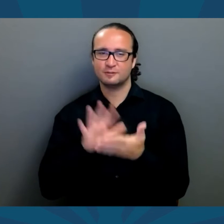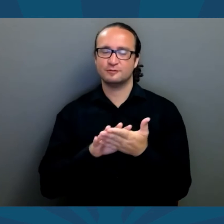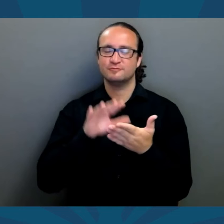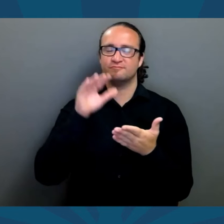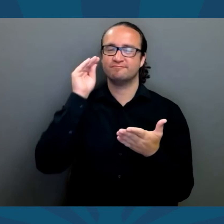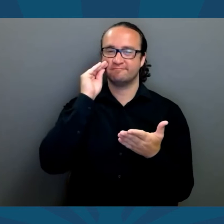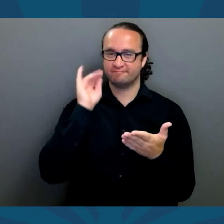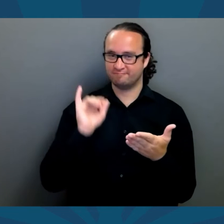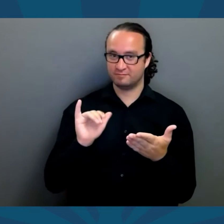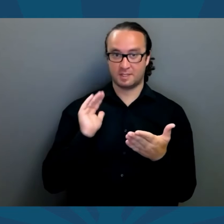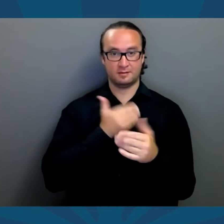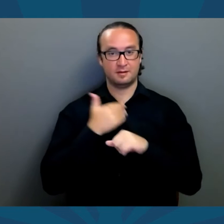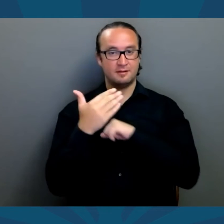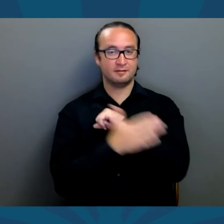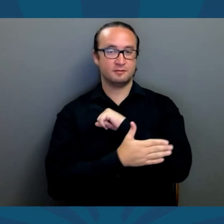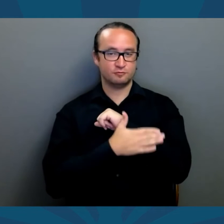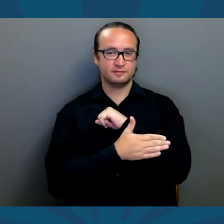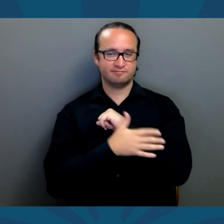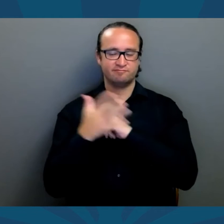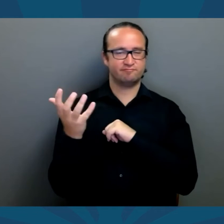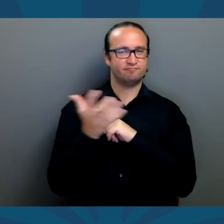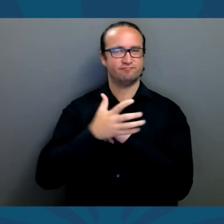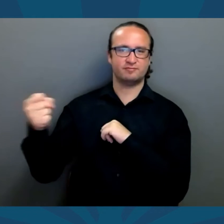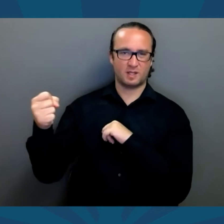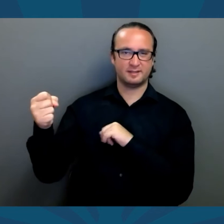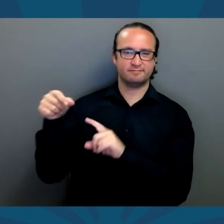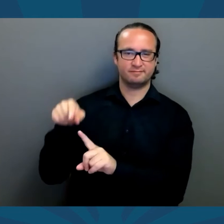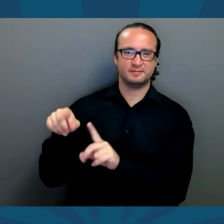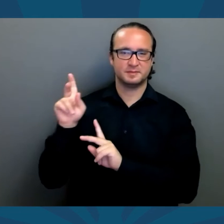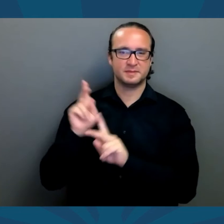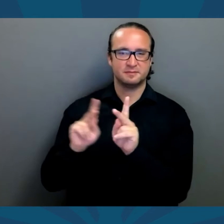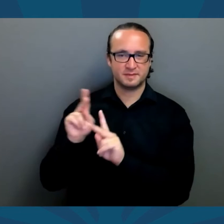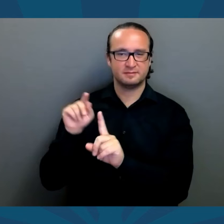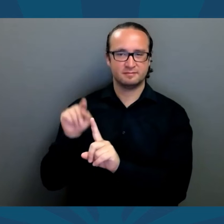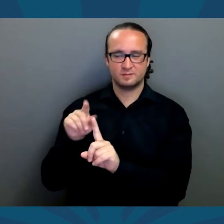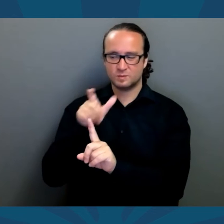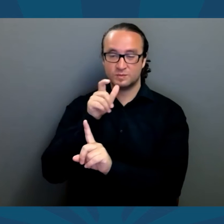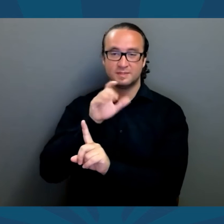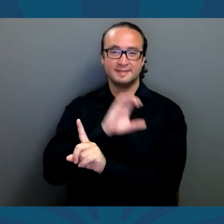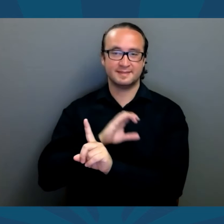learned that our country has been taken from the people who are the citizens,